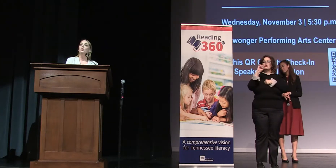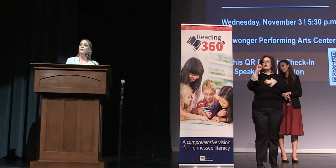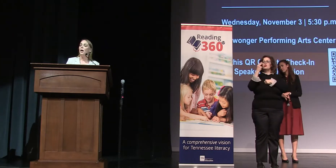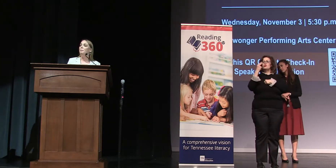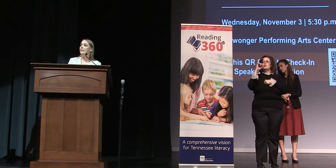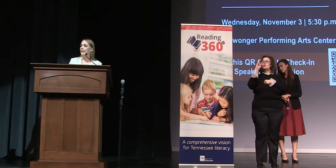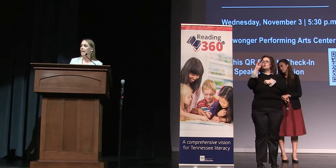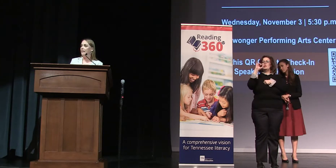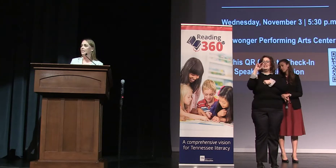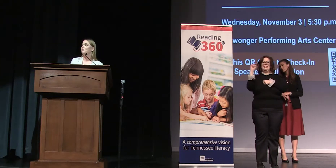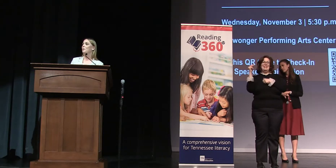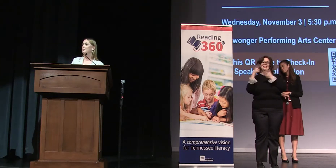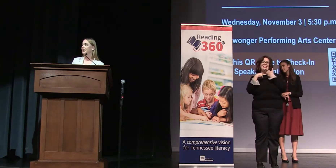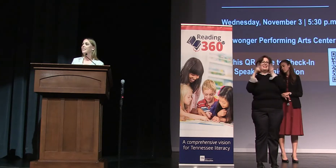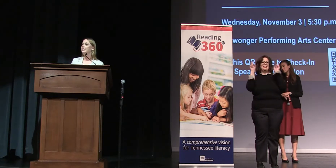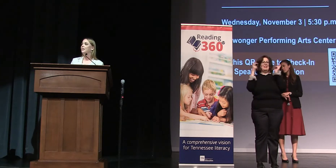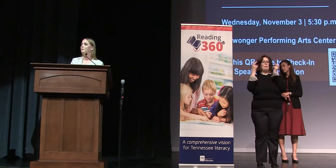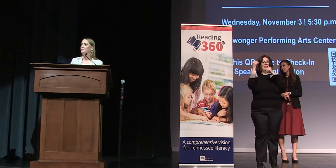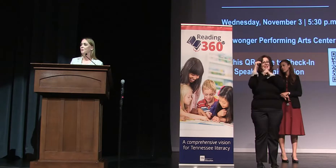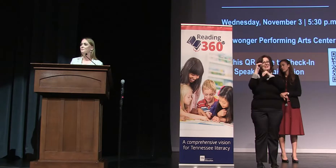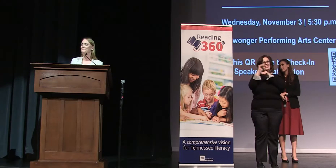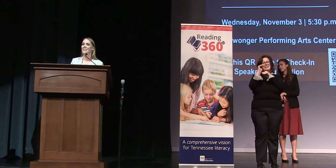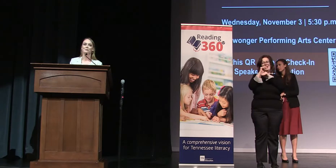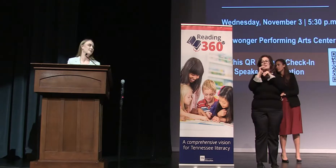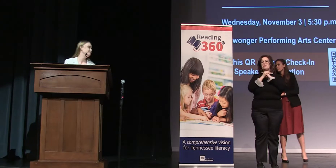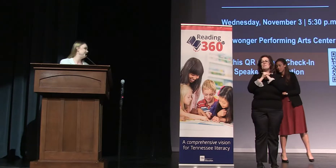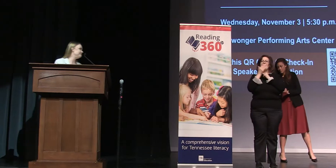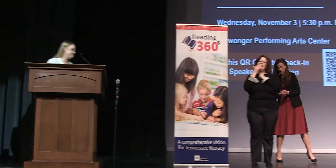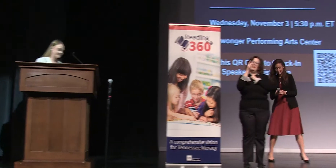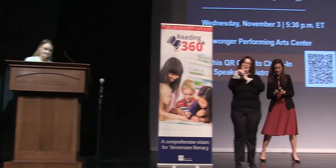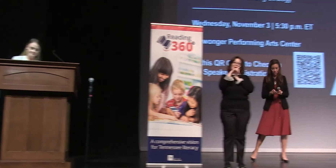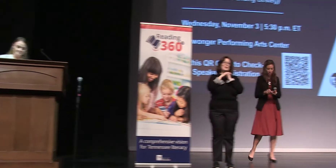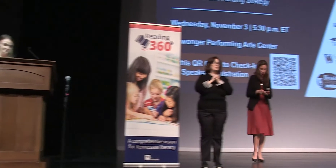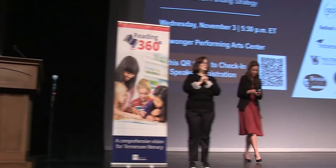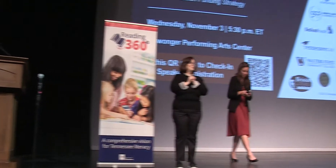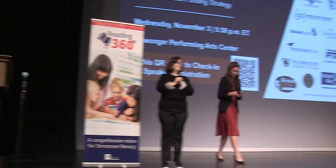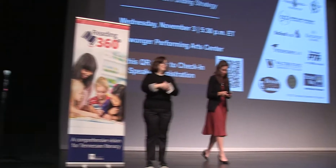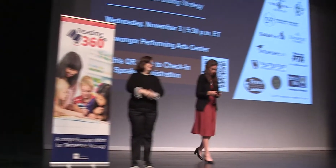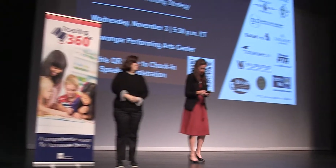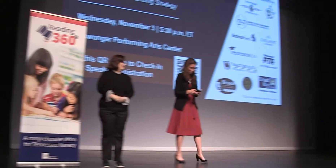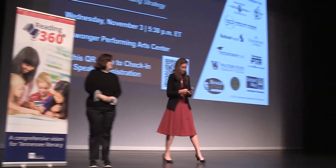about the topic at hand and what we would like to hear from you. Thank you all.